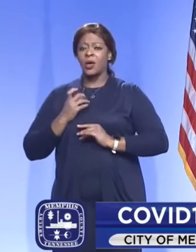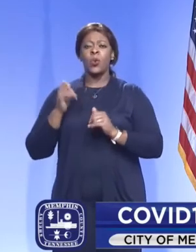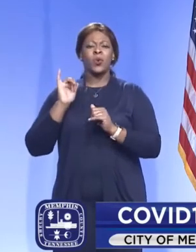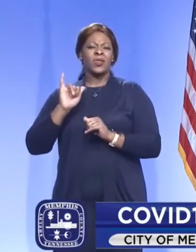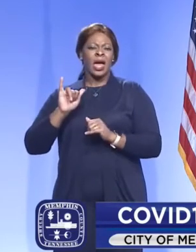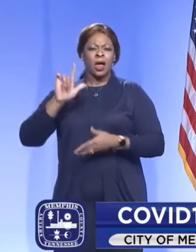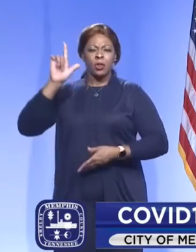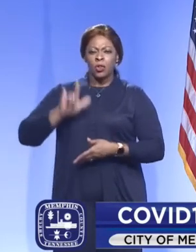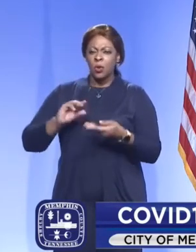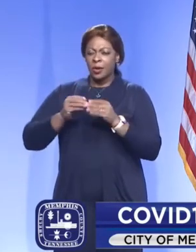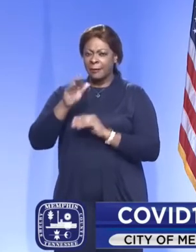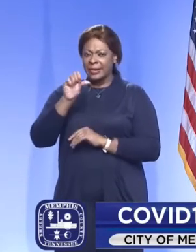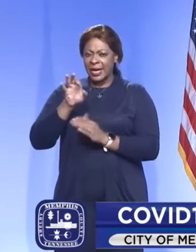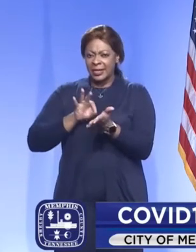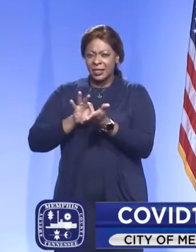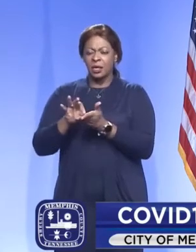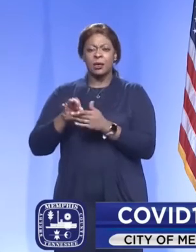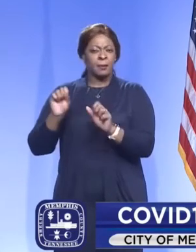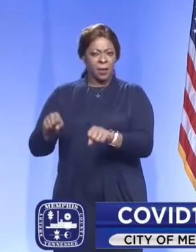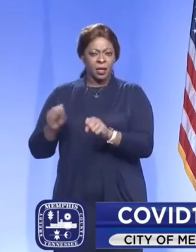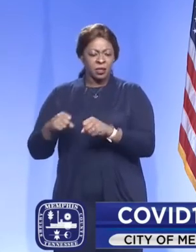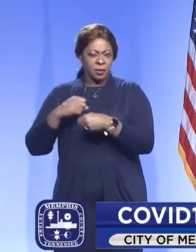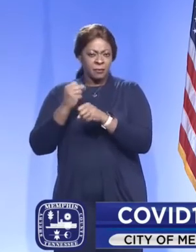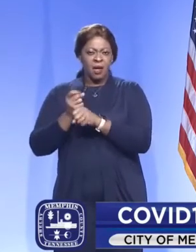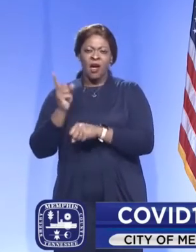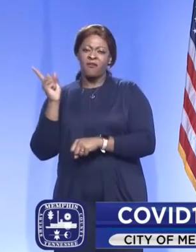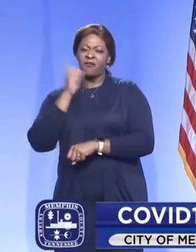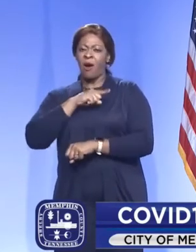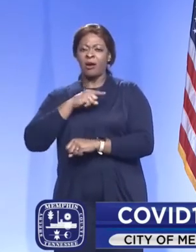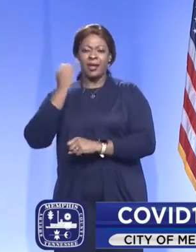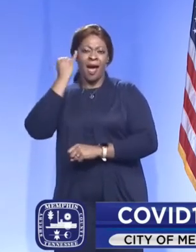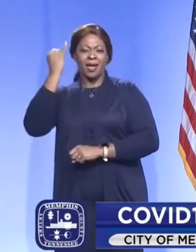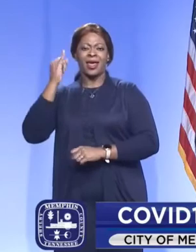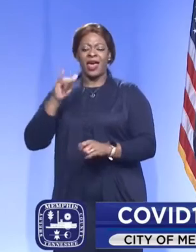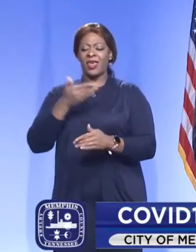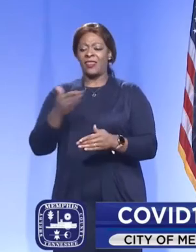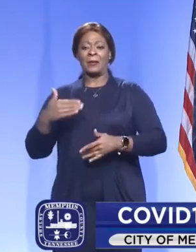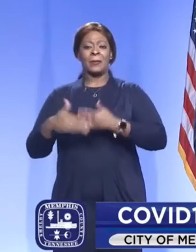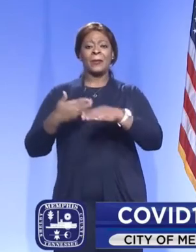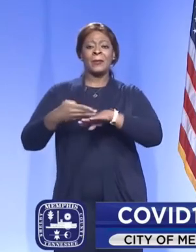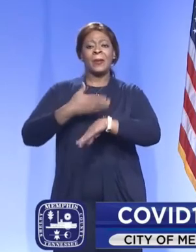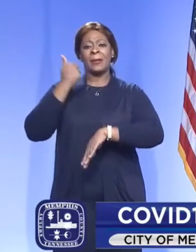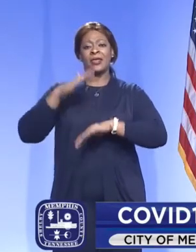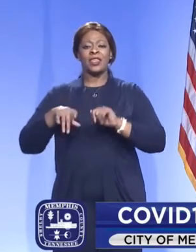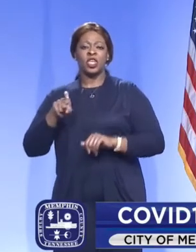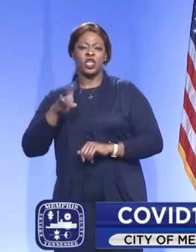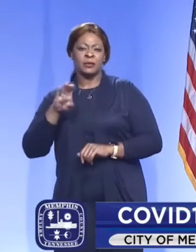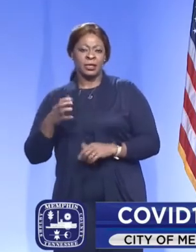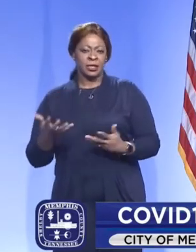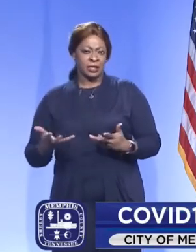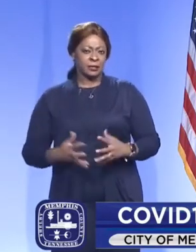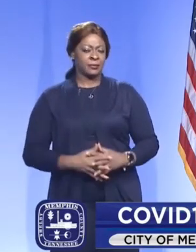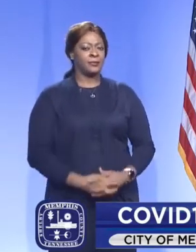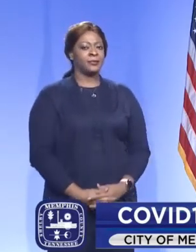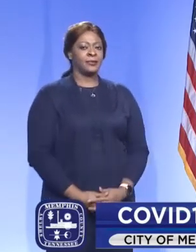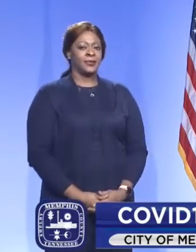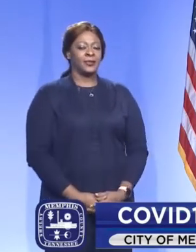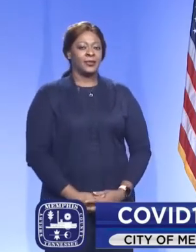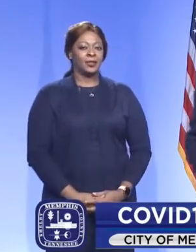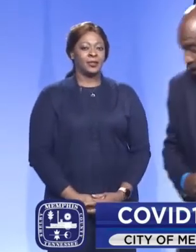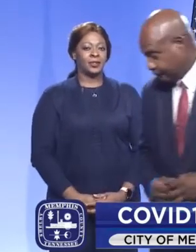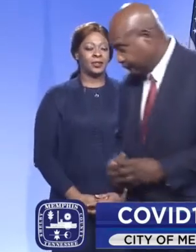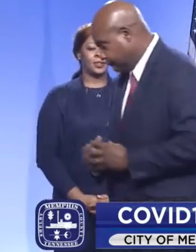Hi. The testing numbers in the past few weeks are really quite reduced from what we saw earlier in the summer.